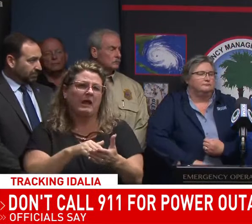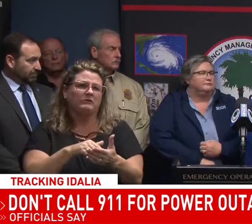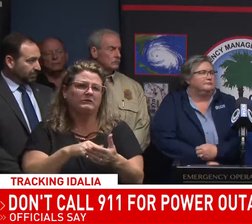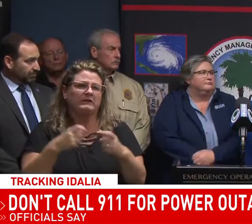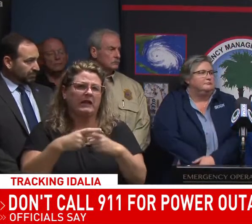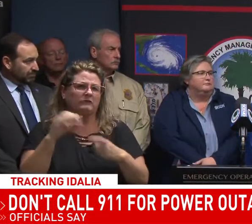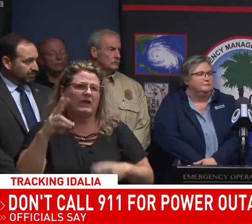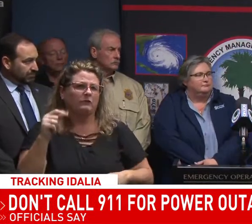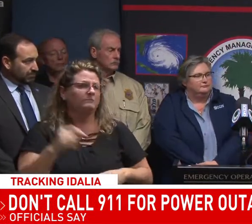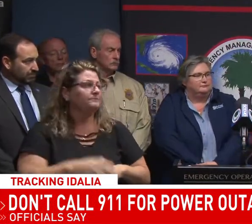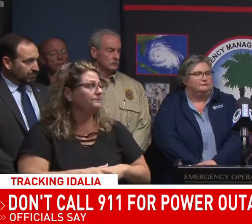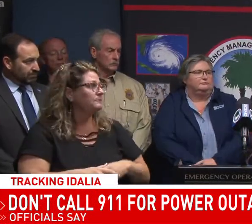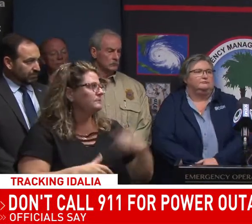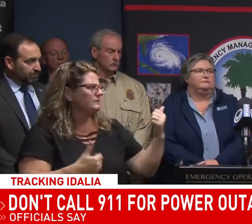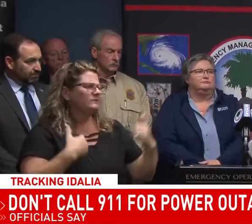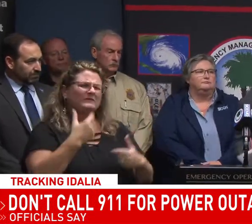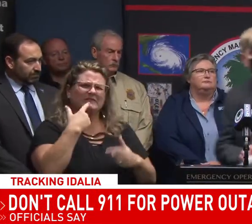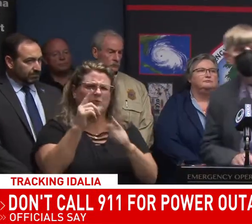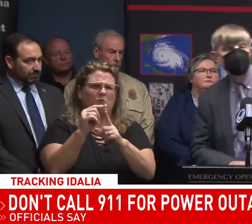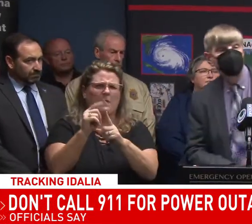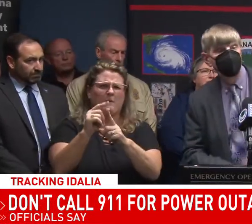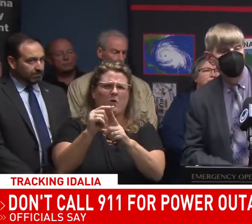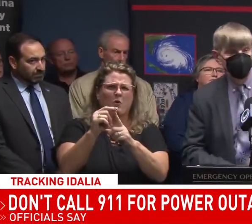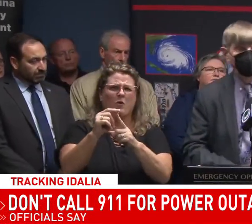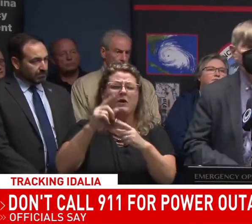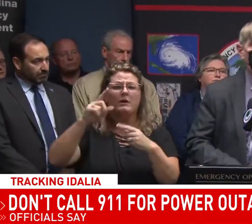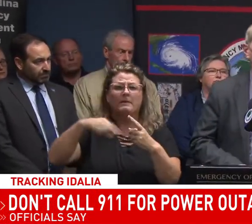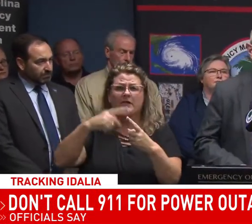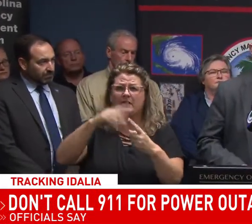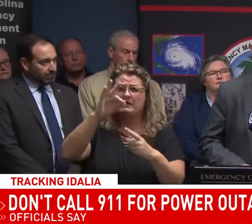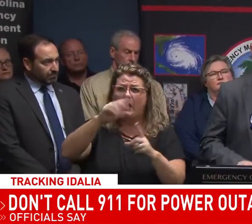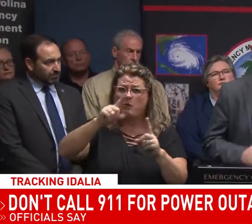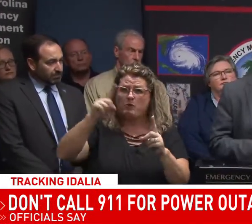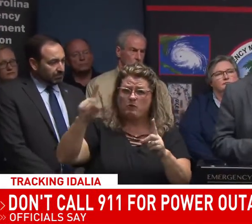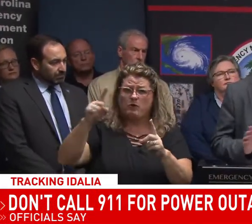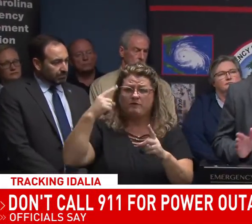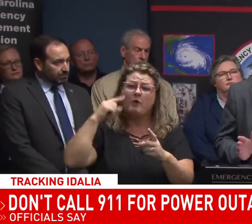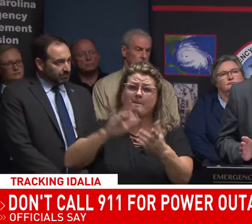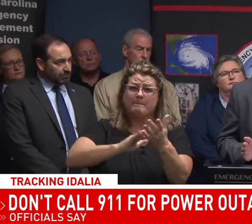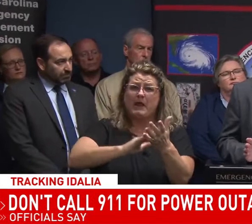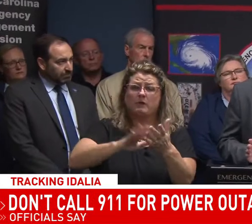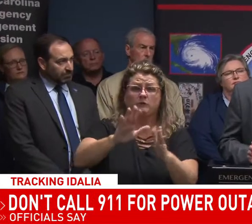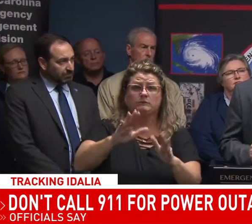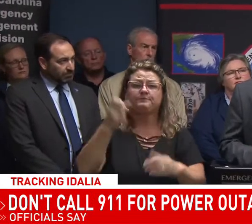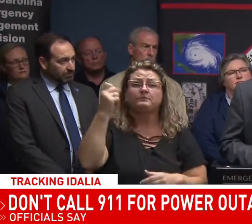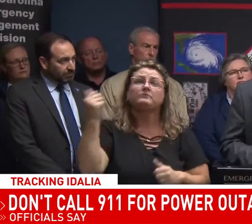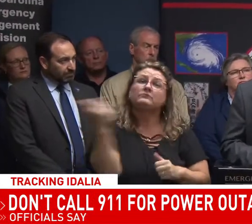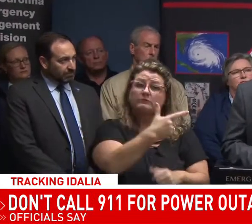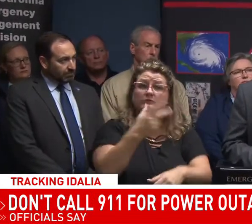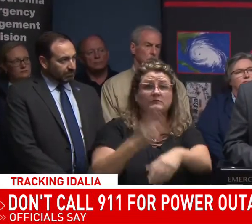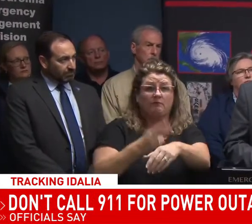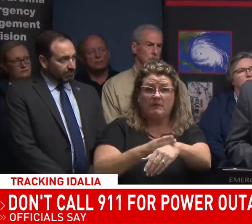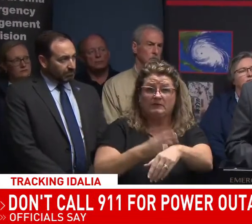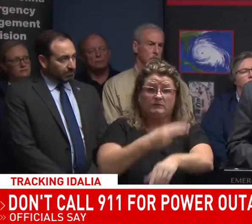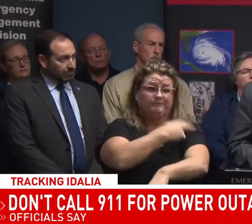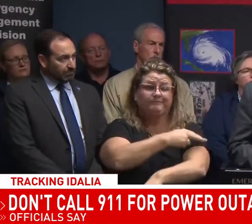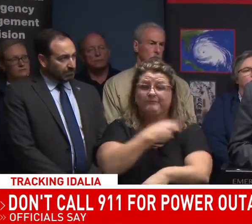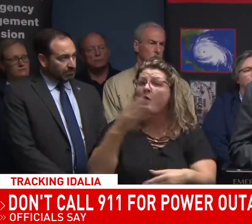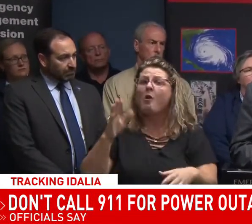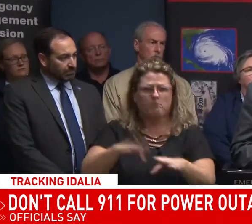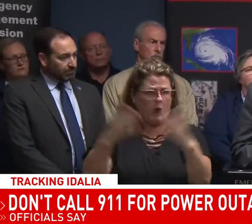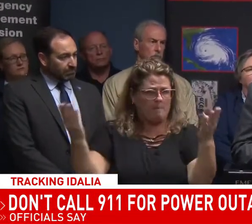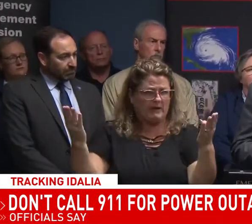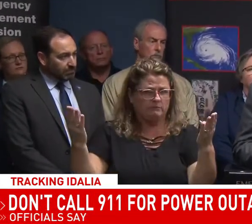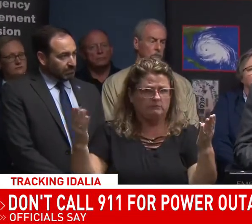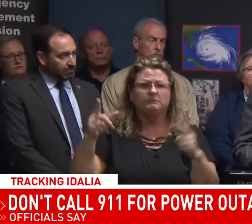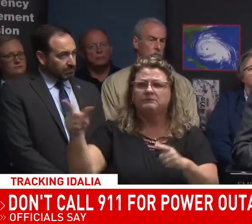Yes, sir. One additional piece on the 911 and medical. At this point, all of our hospitals are open. They anticipate